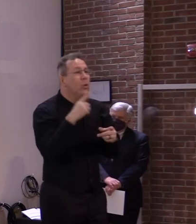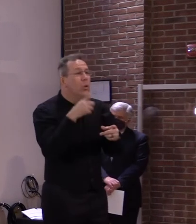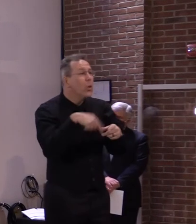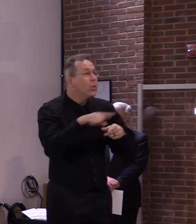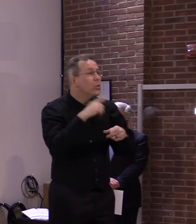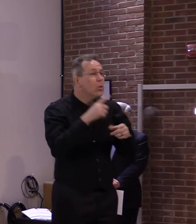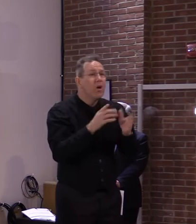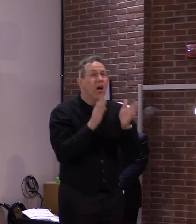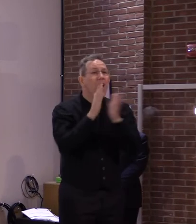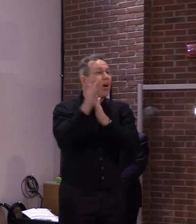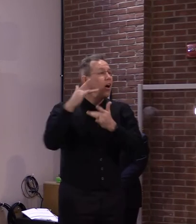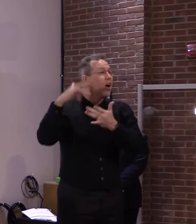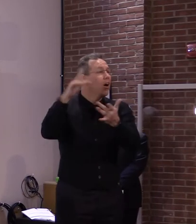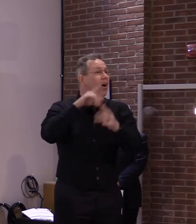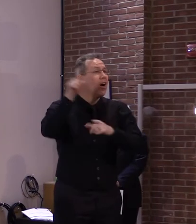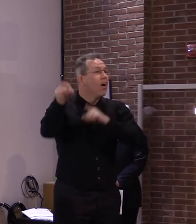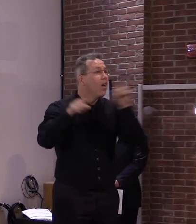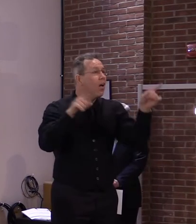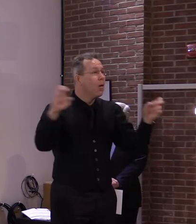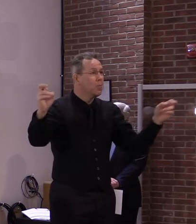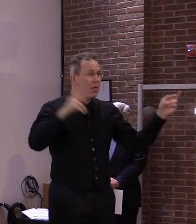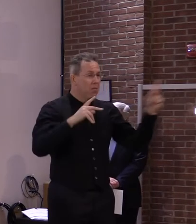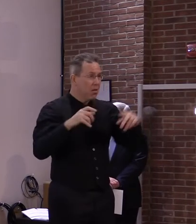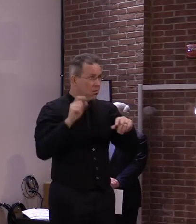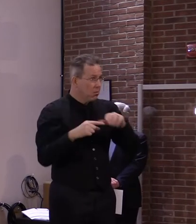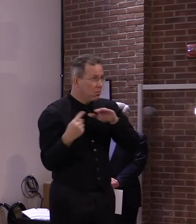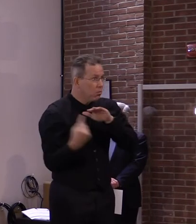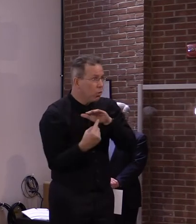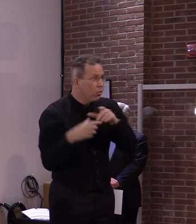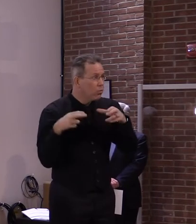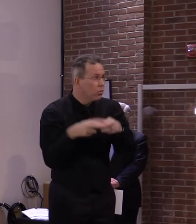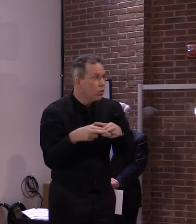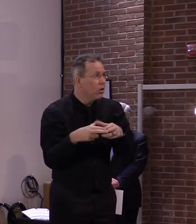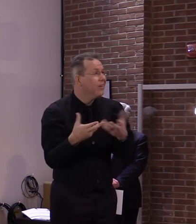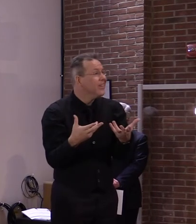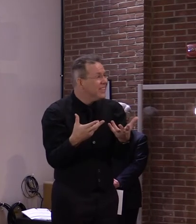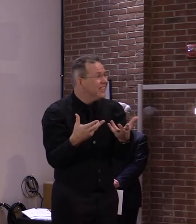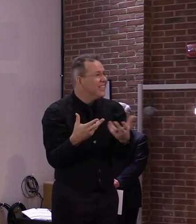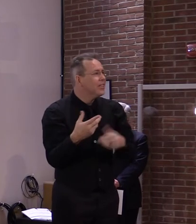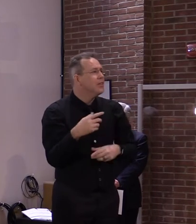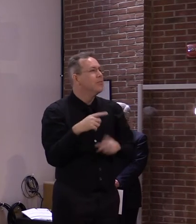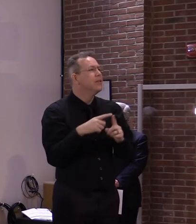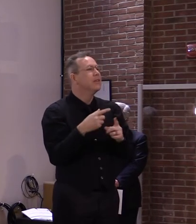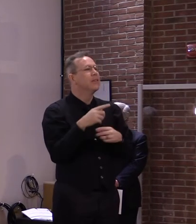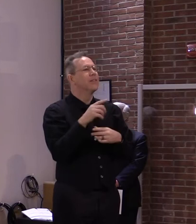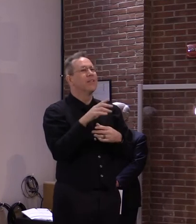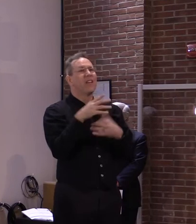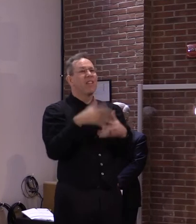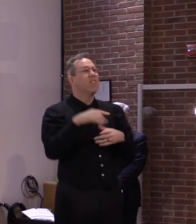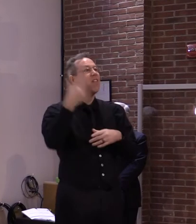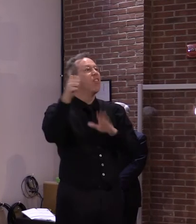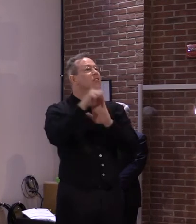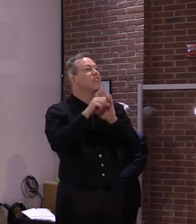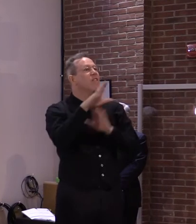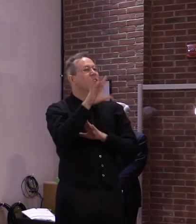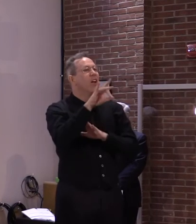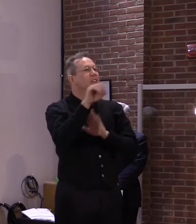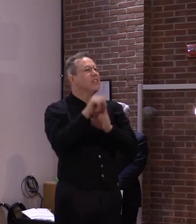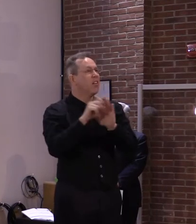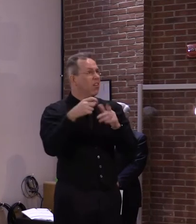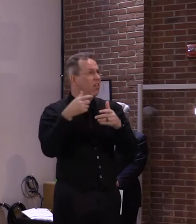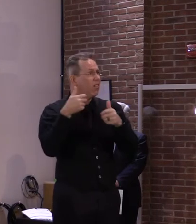but that leaves almost the whole country that still hasn't yet made that decision as a state health official